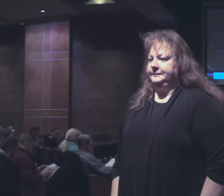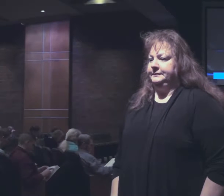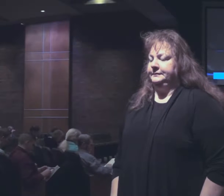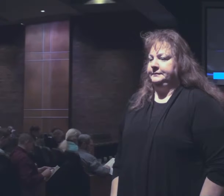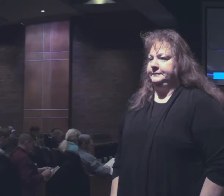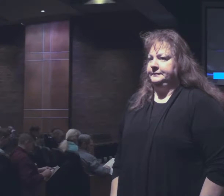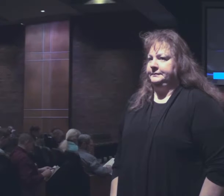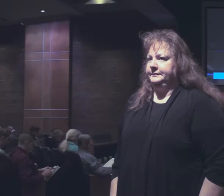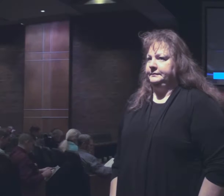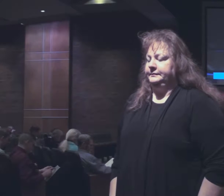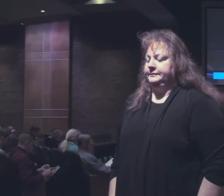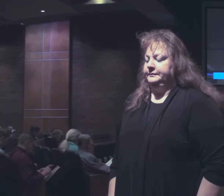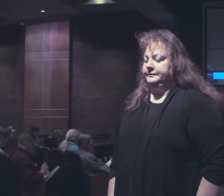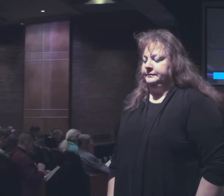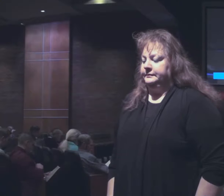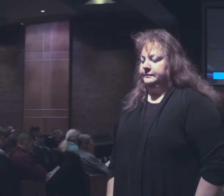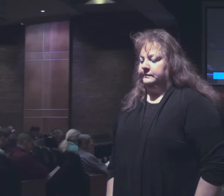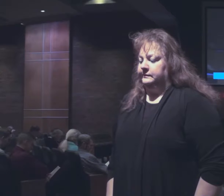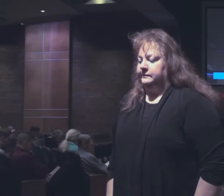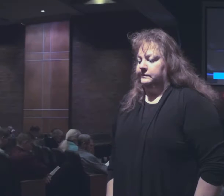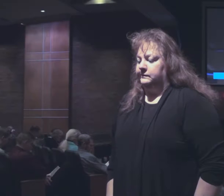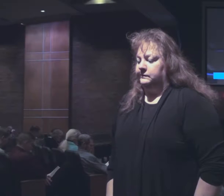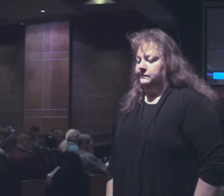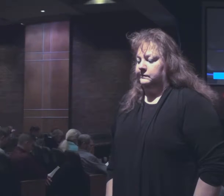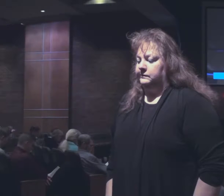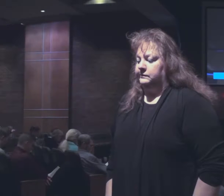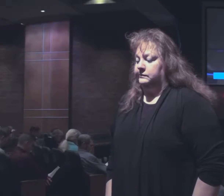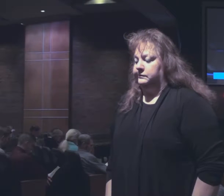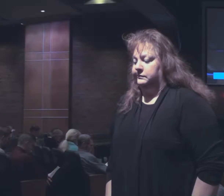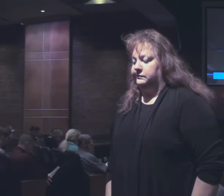It's in the context of